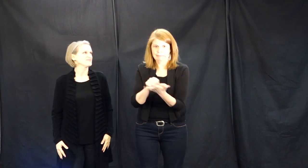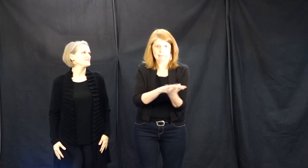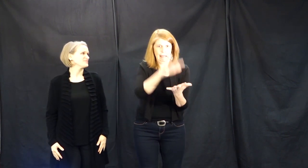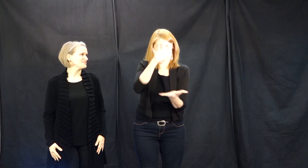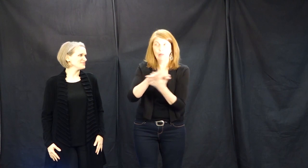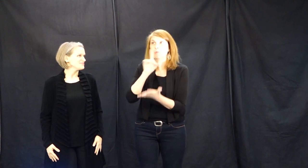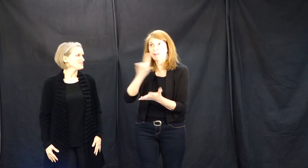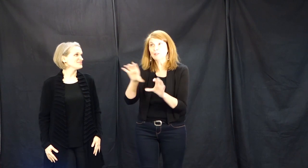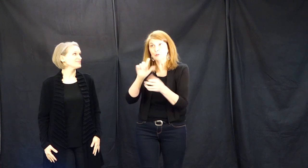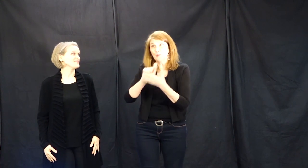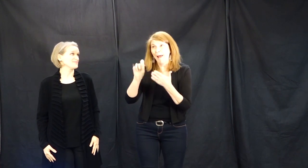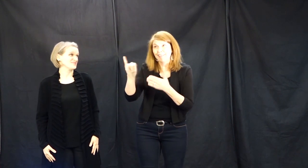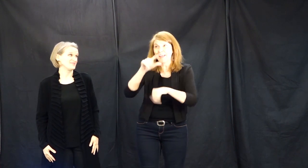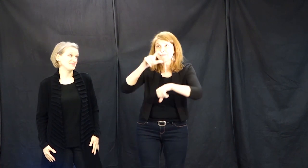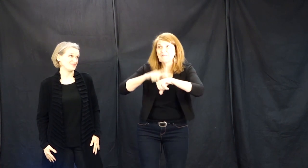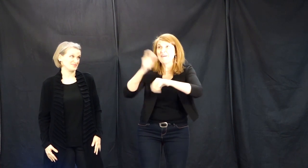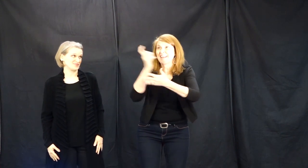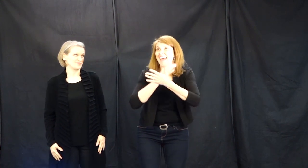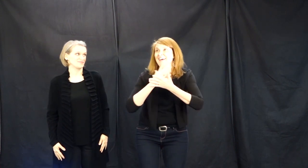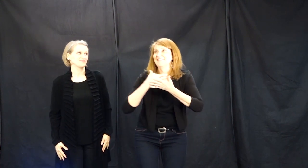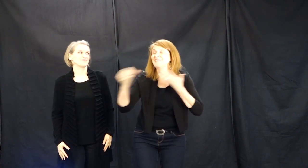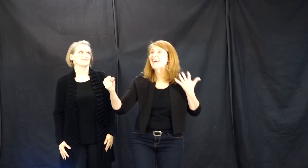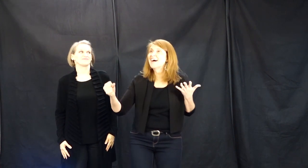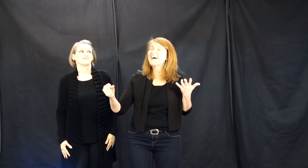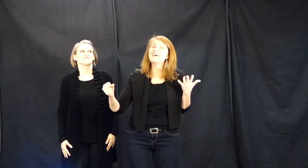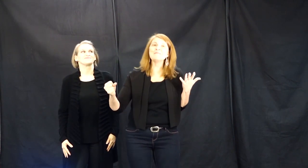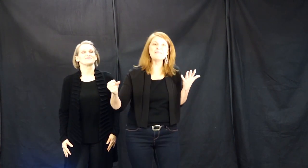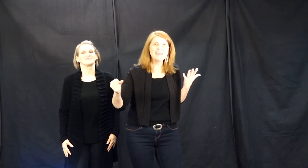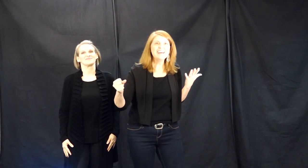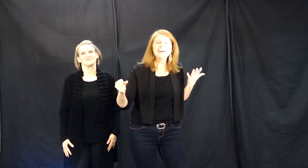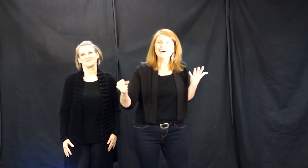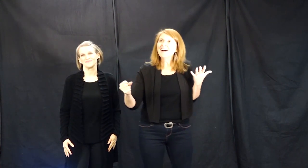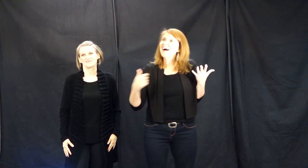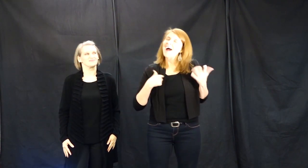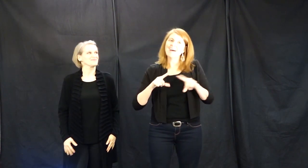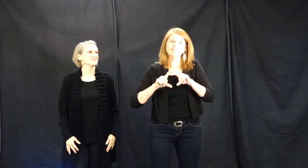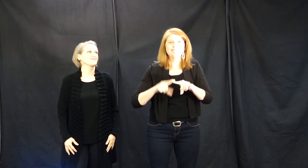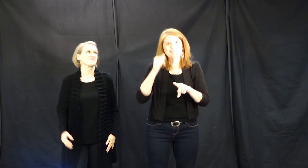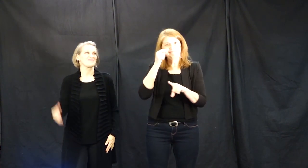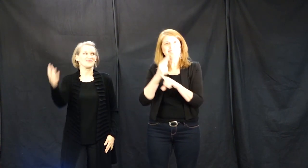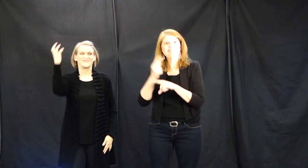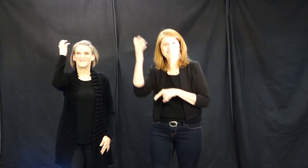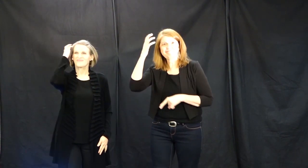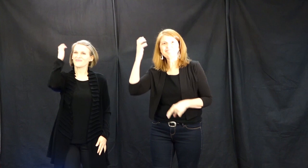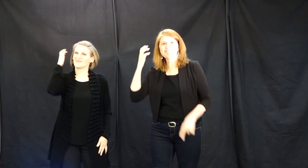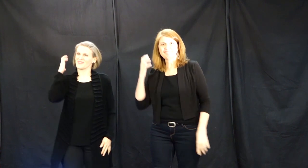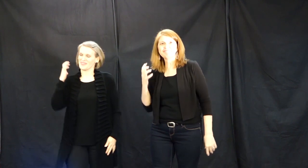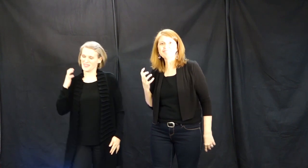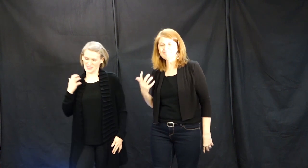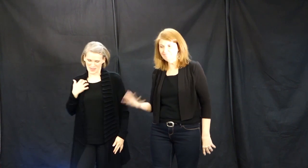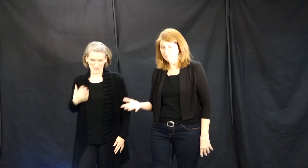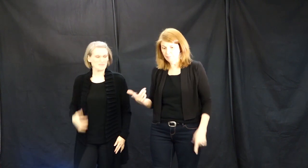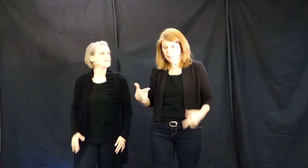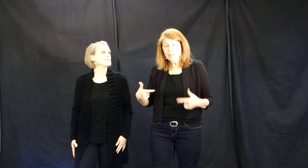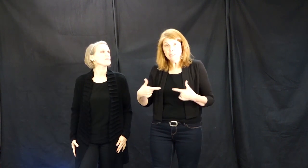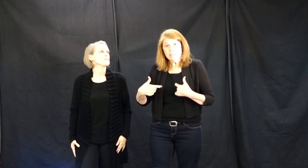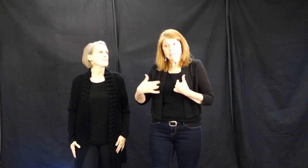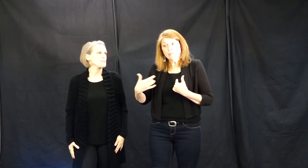You really do write, but you're running out of time. I rely on Angelica. While she's alive, we tell